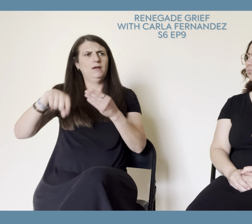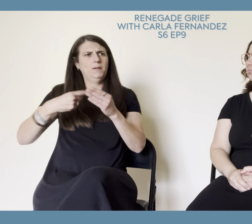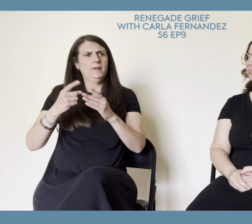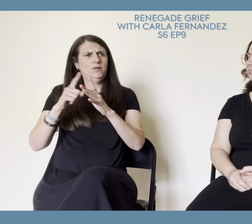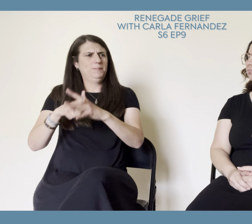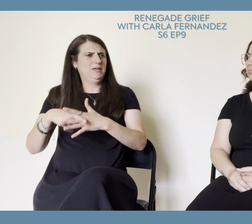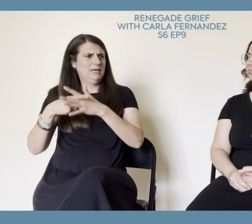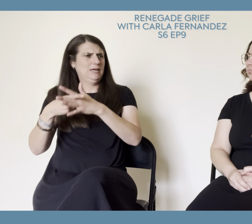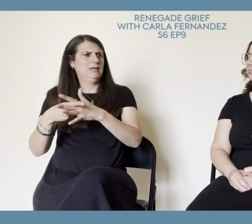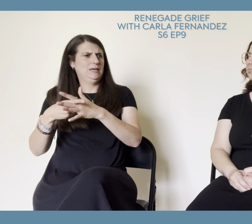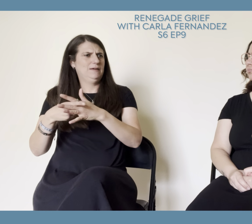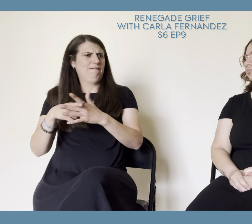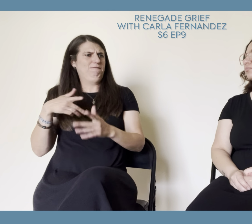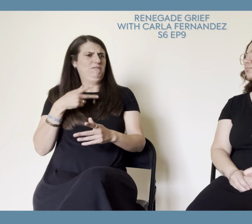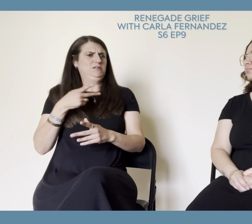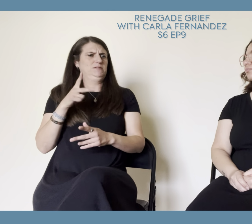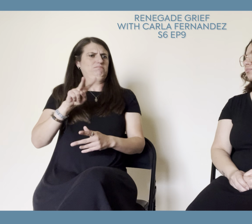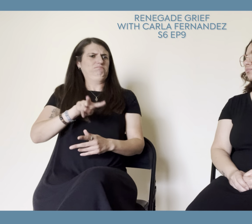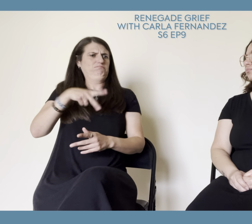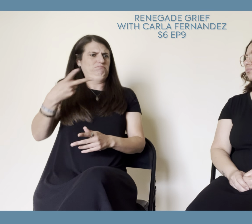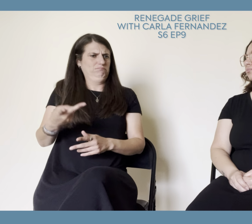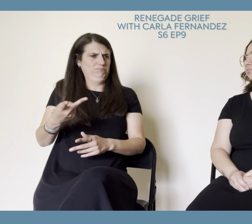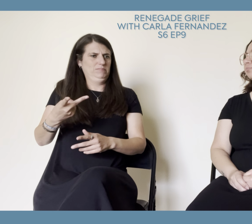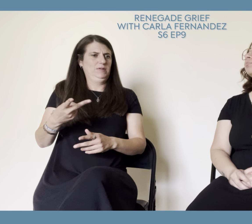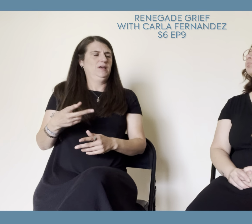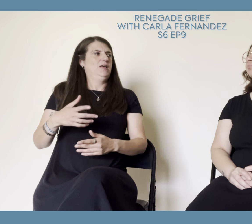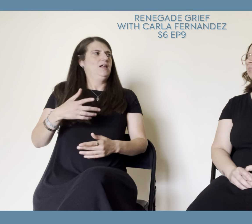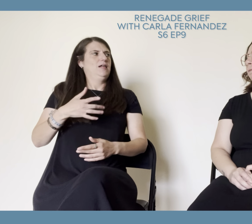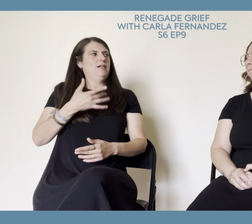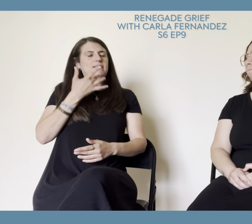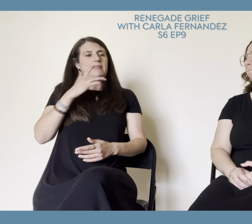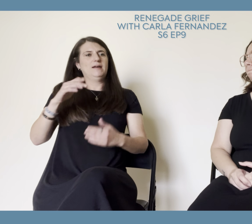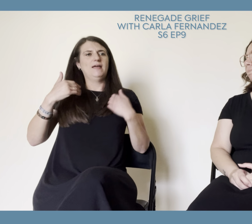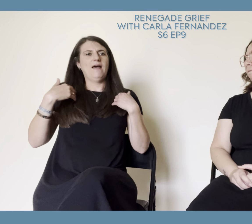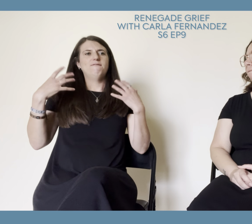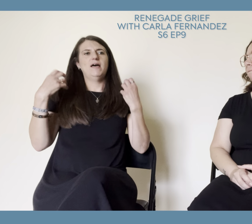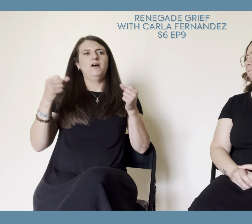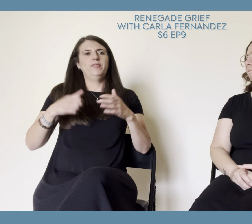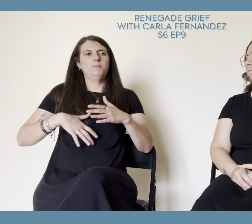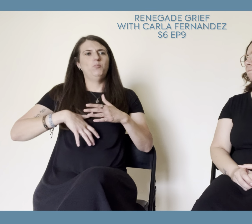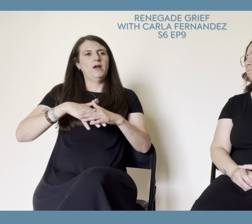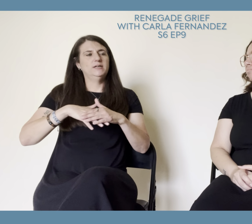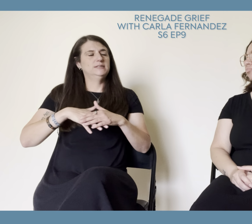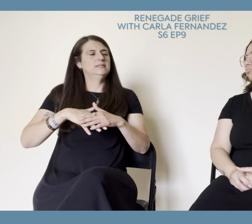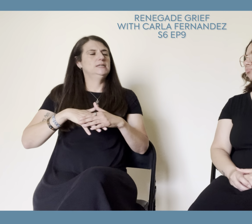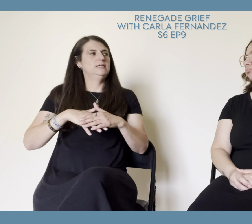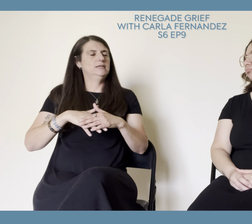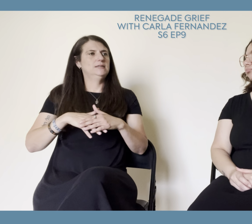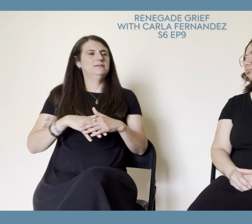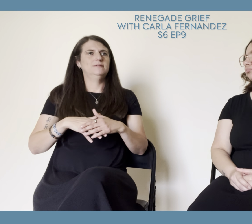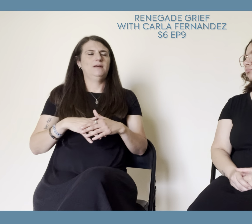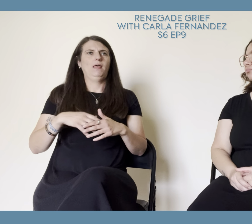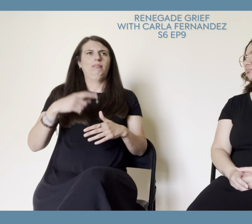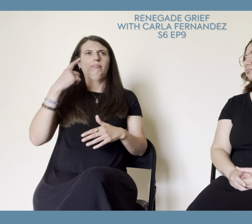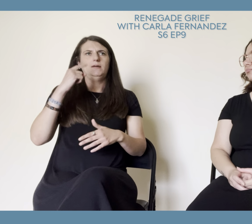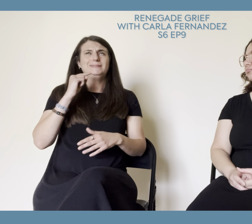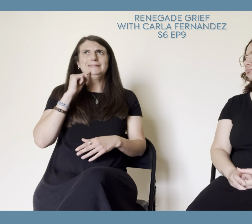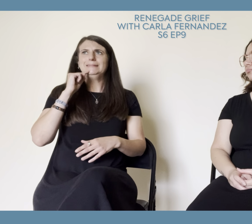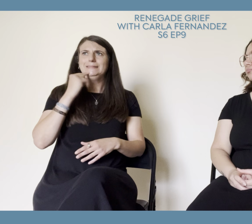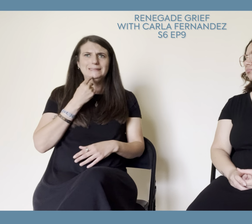in some ways. I've been very lucky to have a very healthy pregnancy, and there's moments where I'm like, this is really intense. But there's a lot of similarities, I